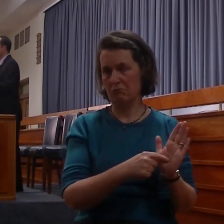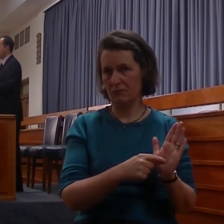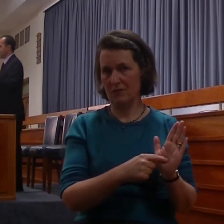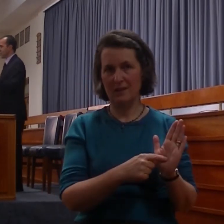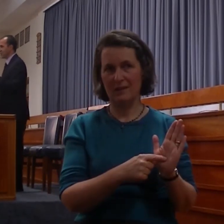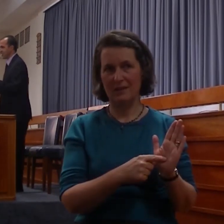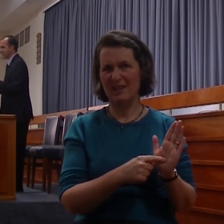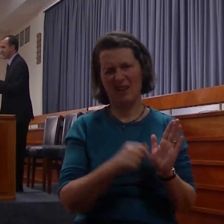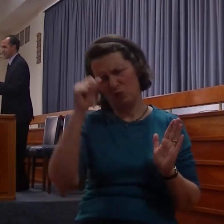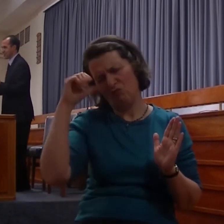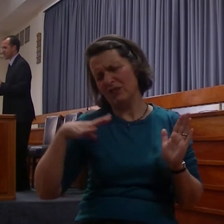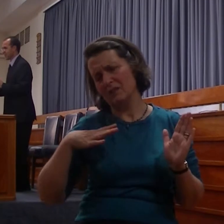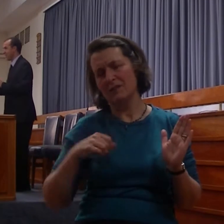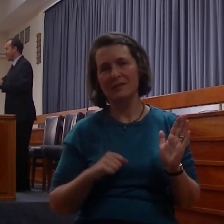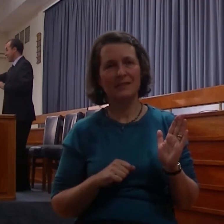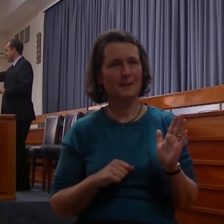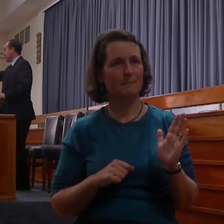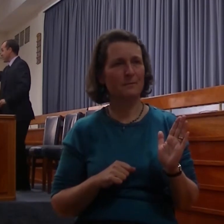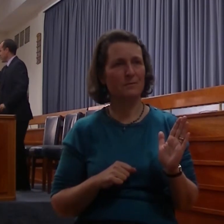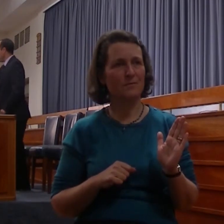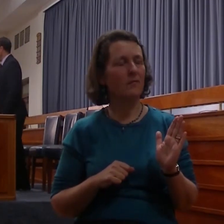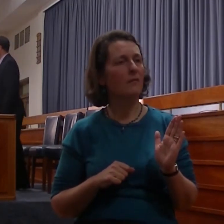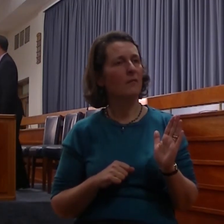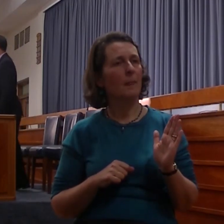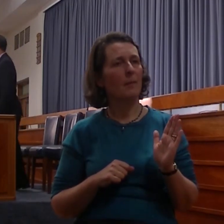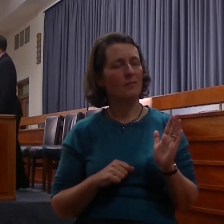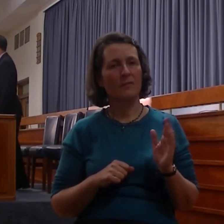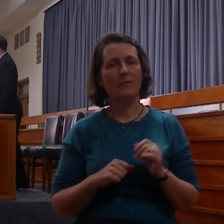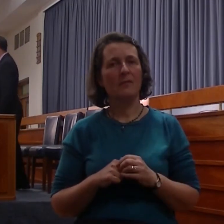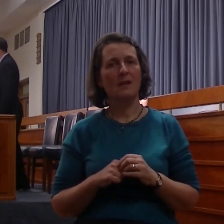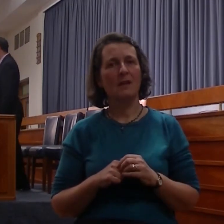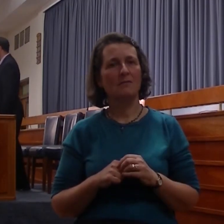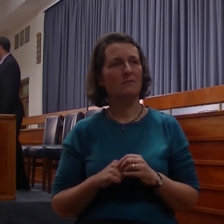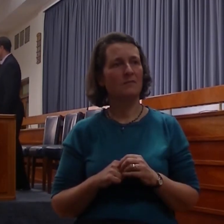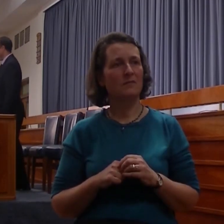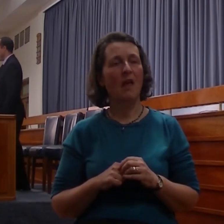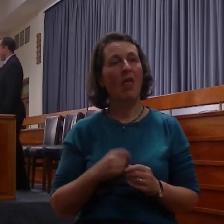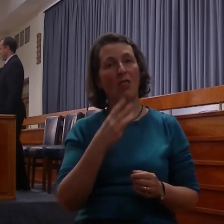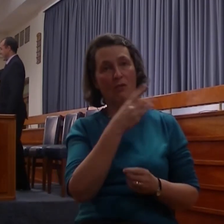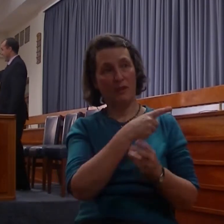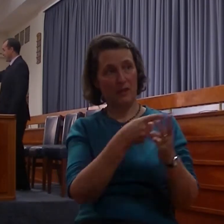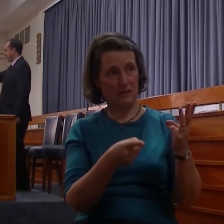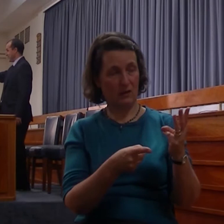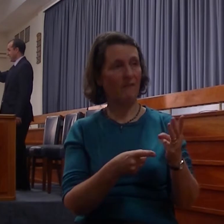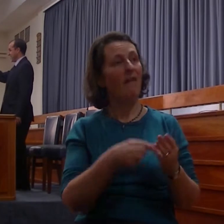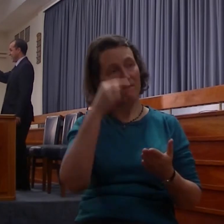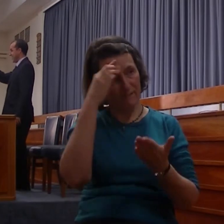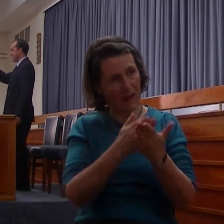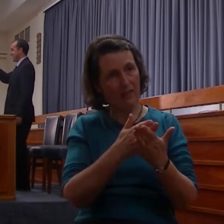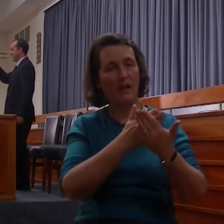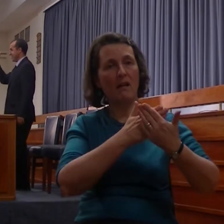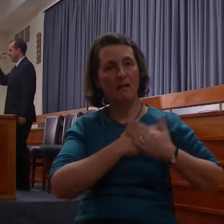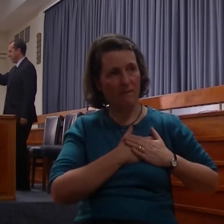chapter 13, verse 13. This is a classic verse, which you don't need even to open your Bible. You should know that verse.